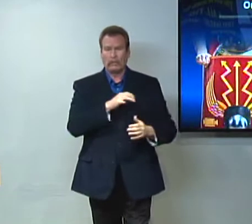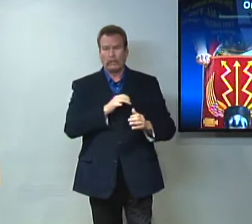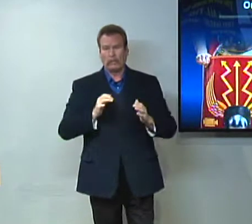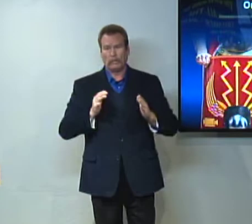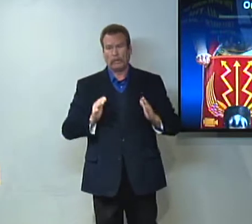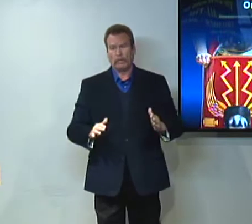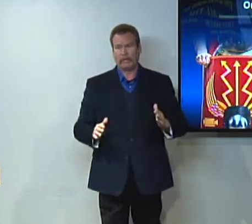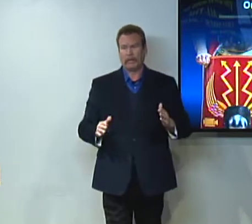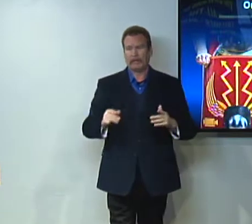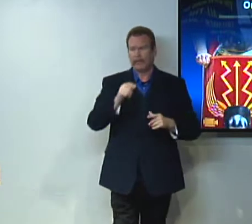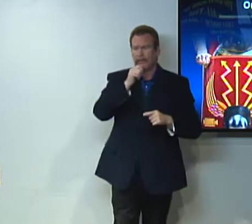us.